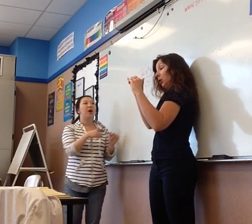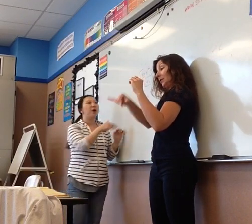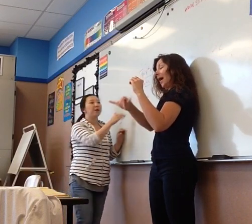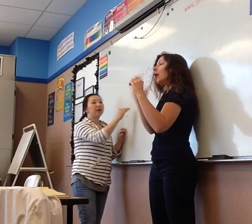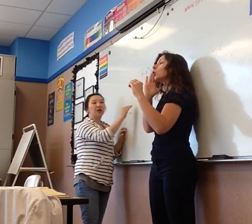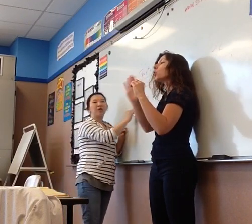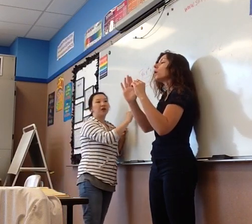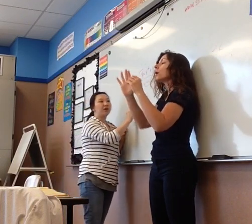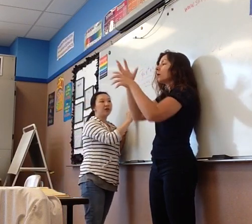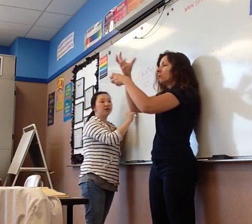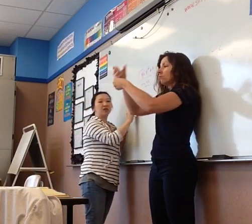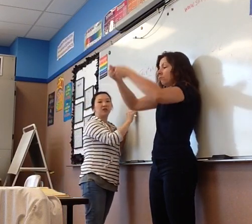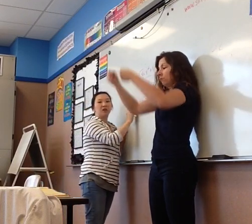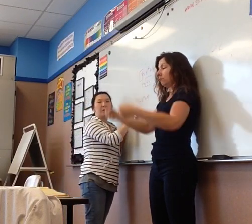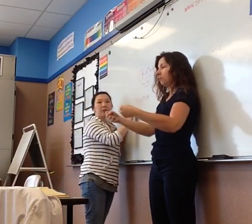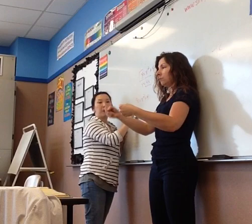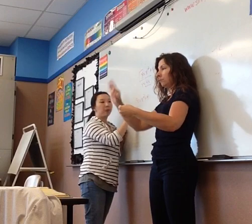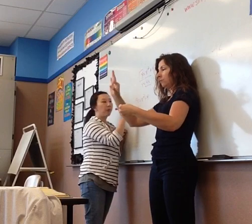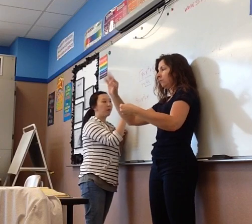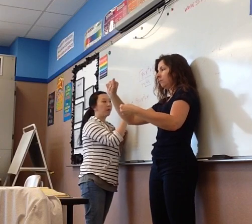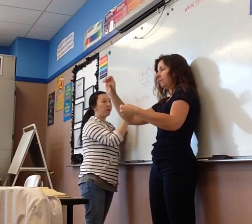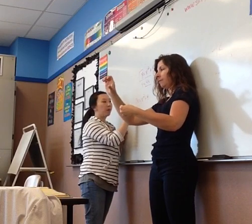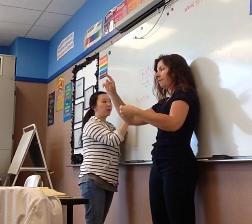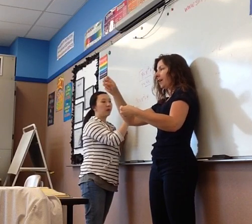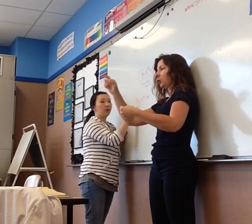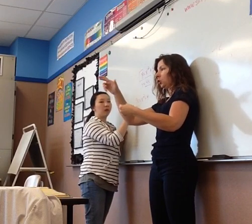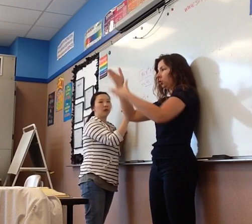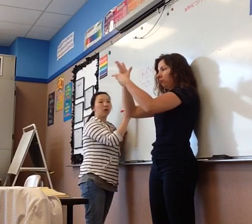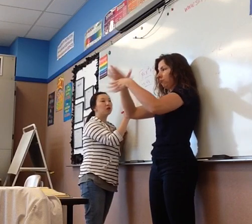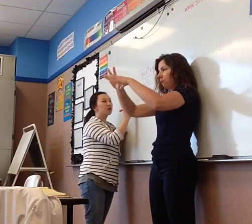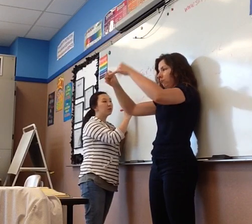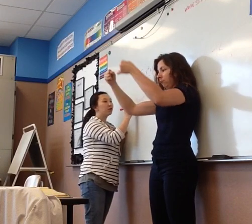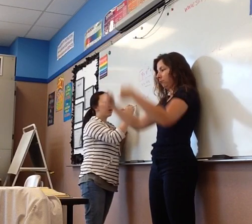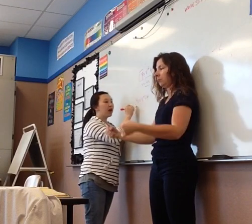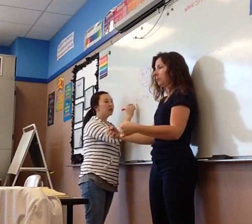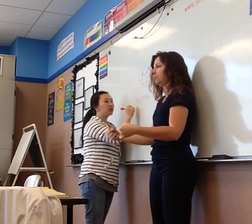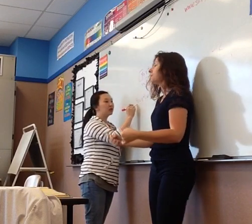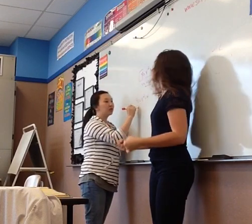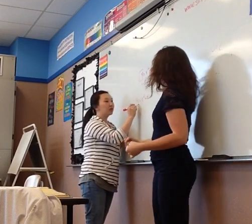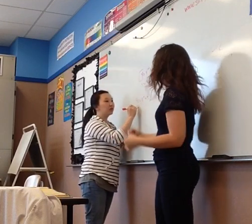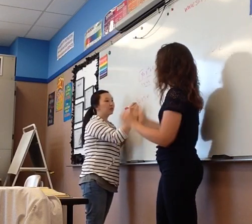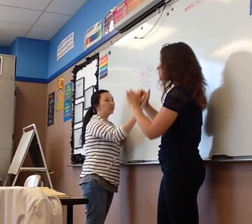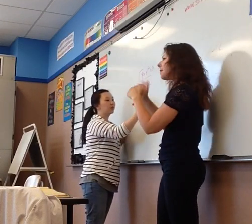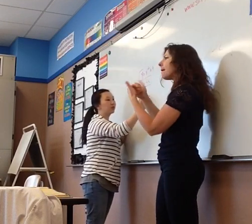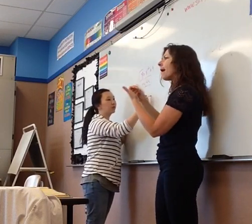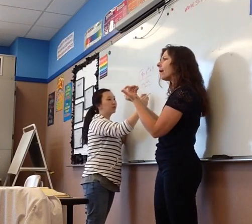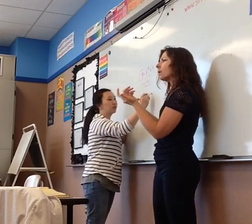So how am I going to get rid of this? Subtract.